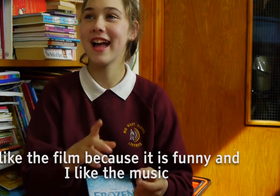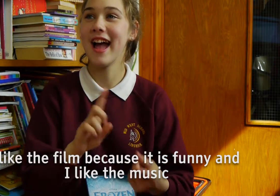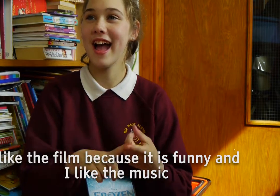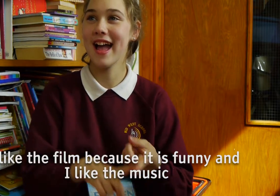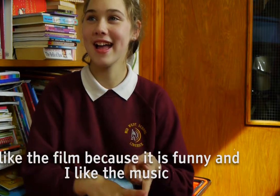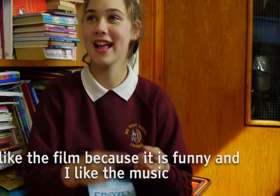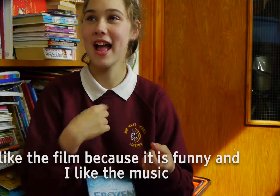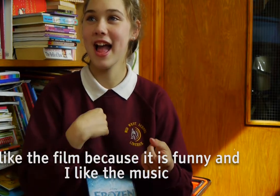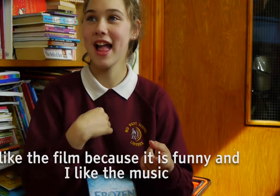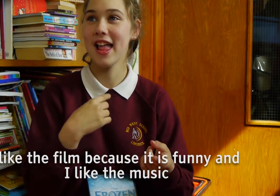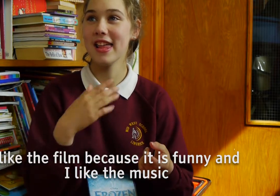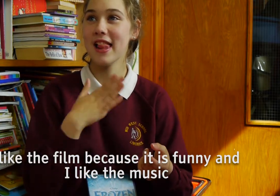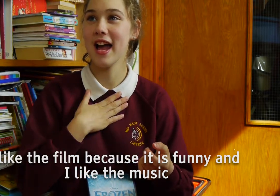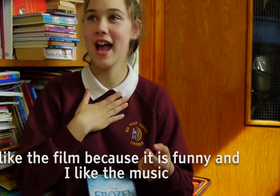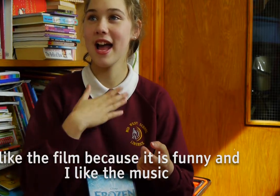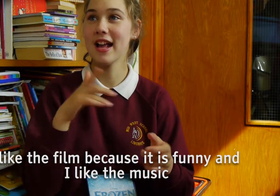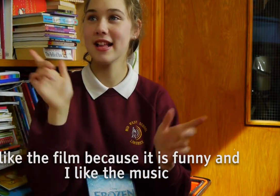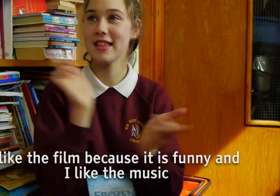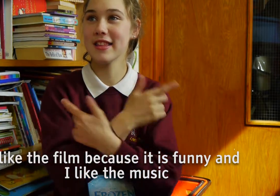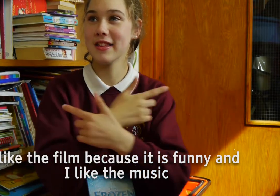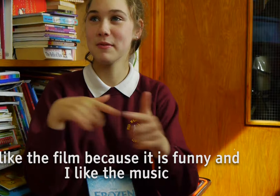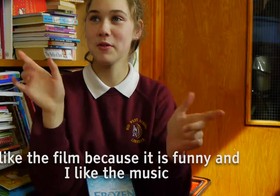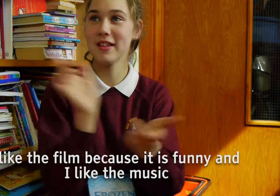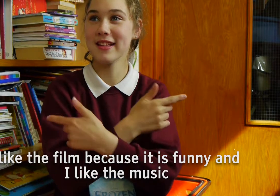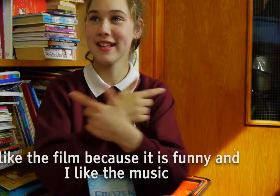I like the film because it is funny and I really like the music.